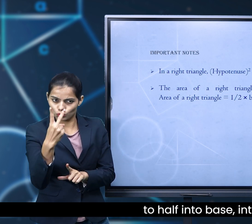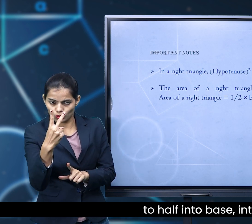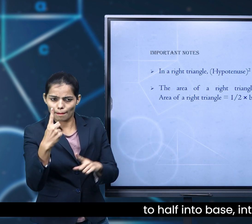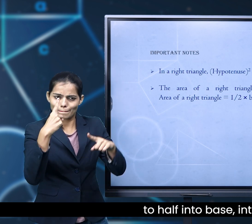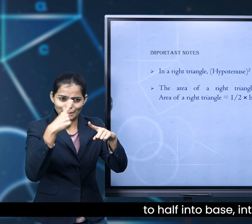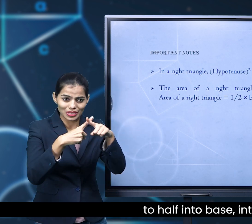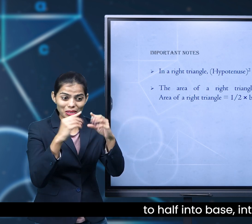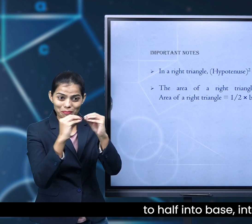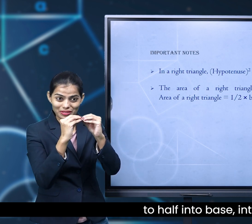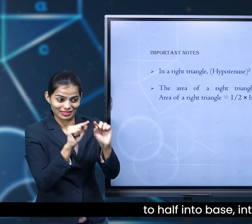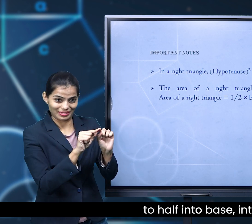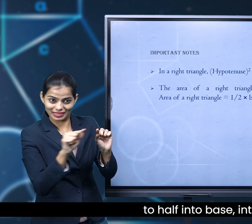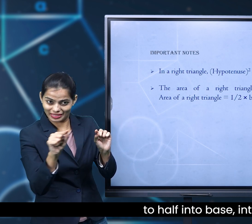halves into base into height.